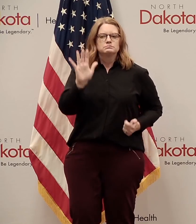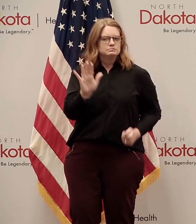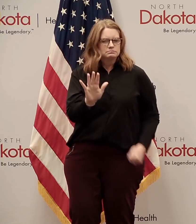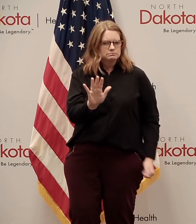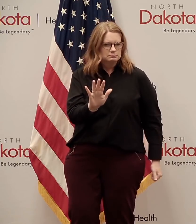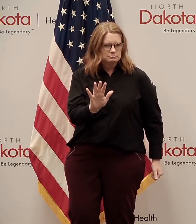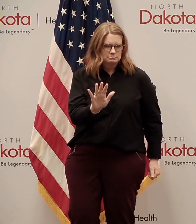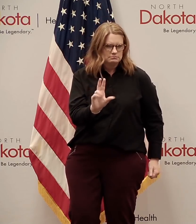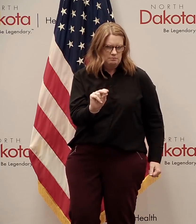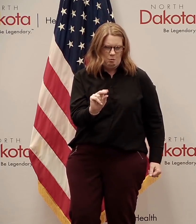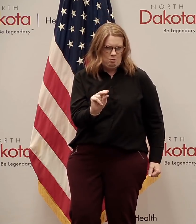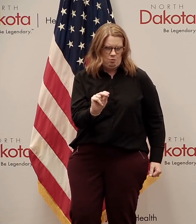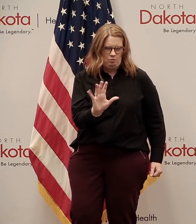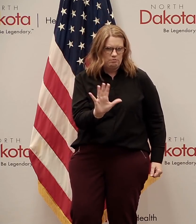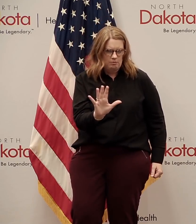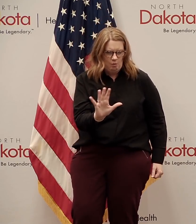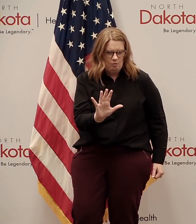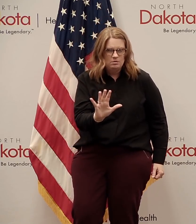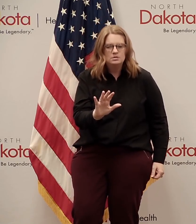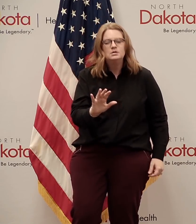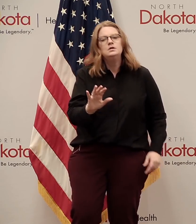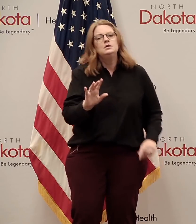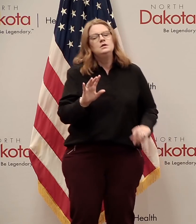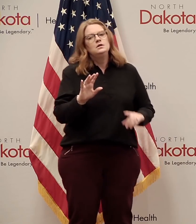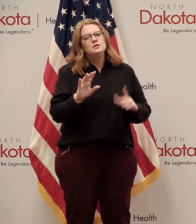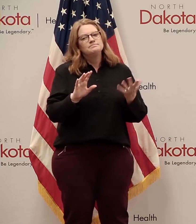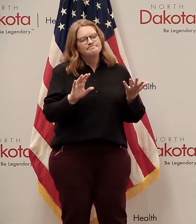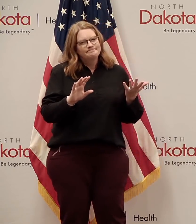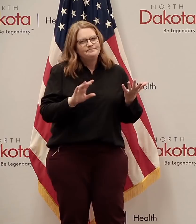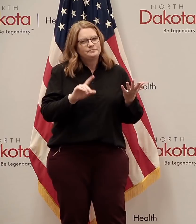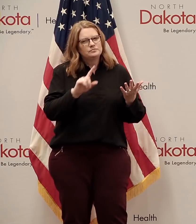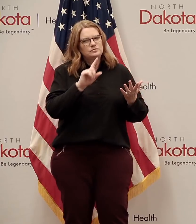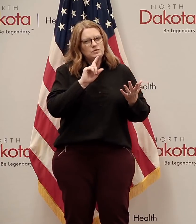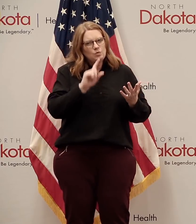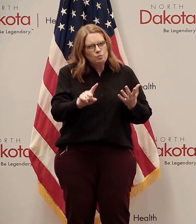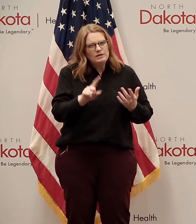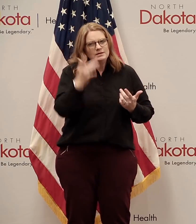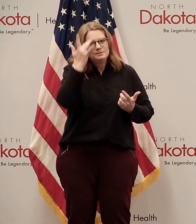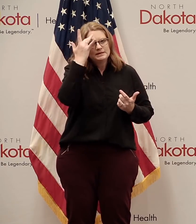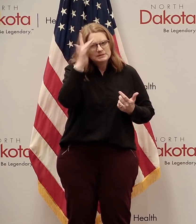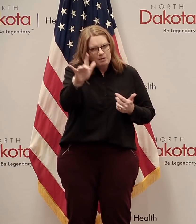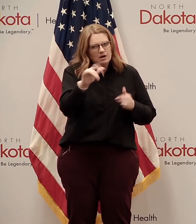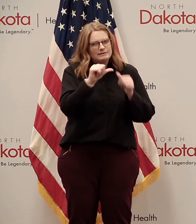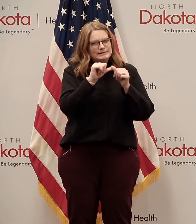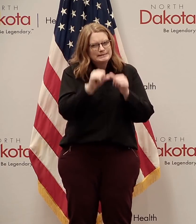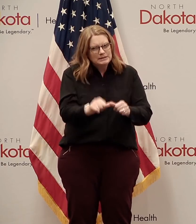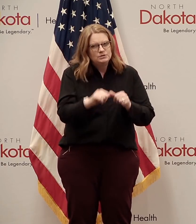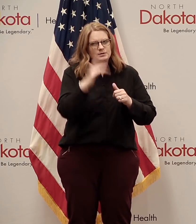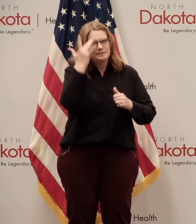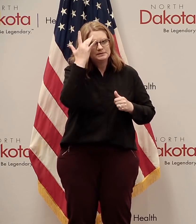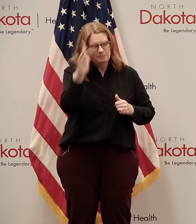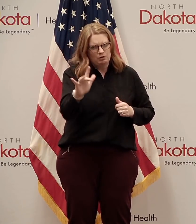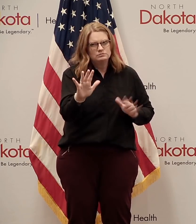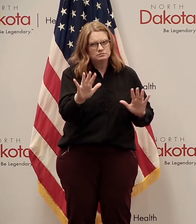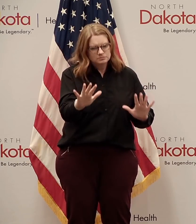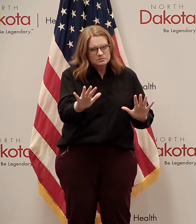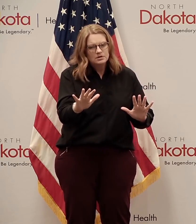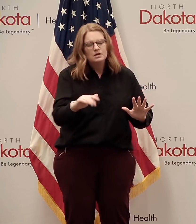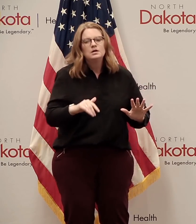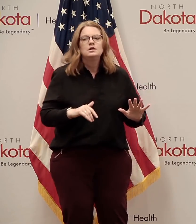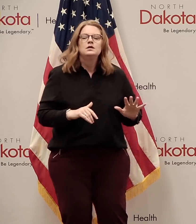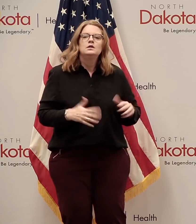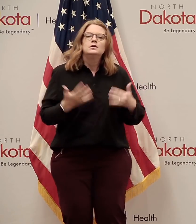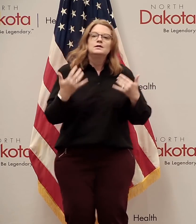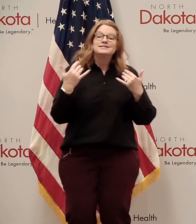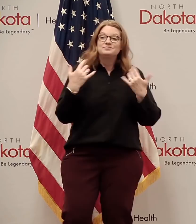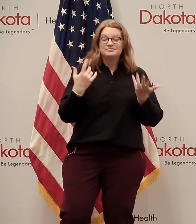we need to say that we've got to really continue to be smart. We know that as we